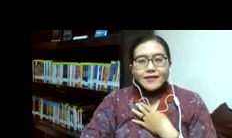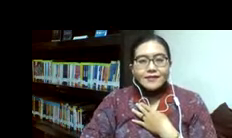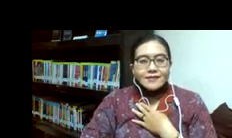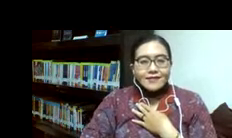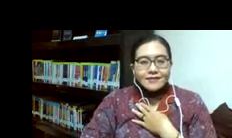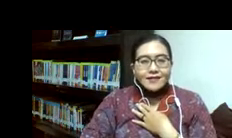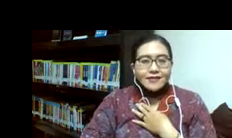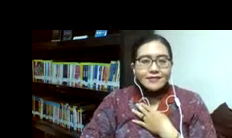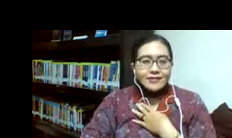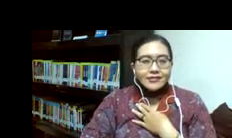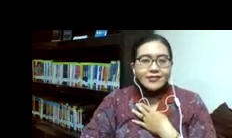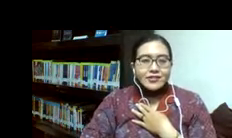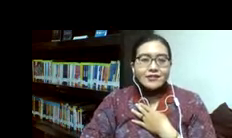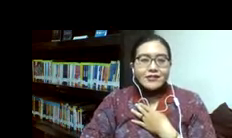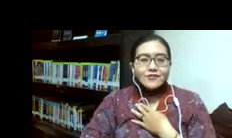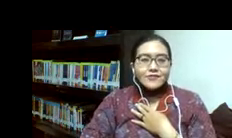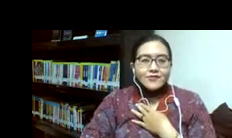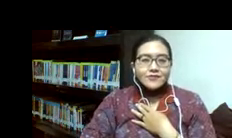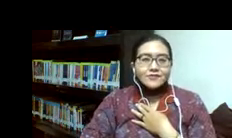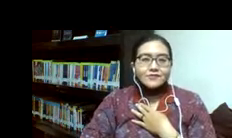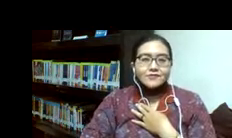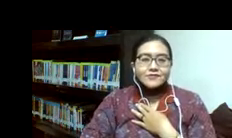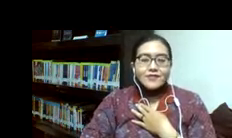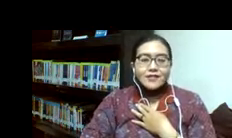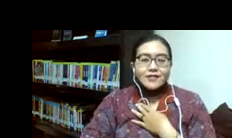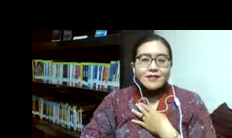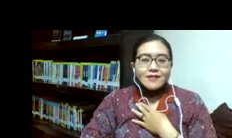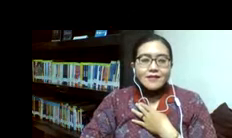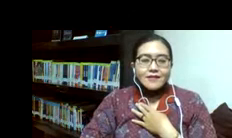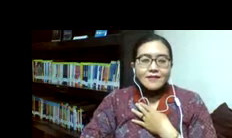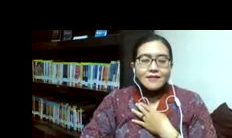So it is enriched the Kata Kolok.